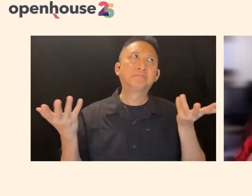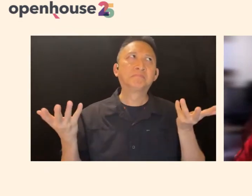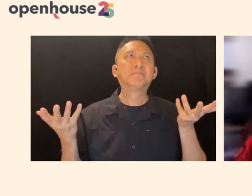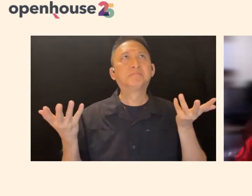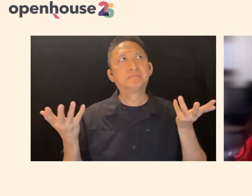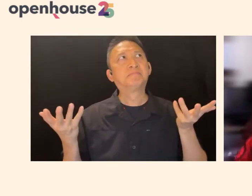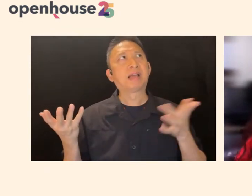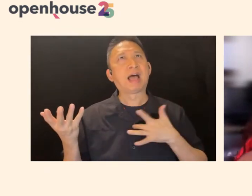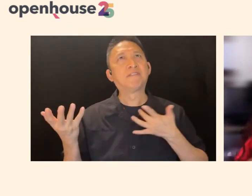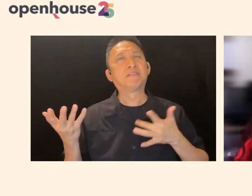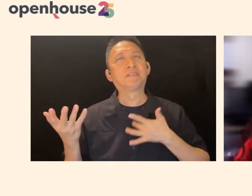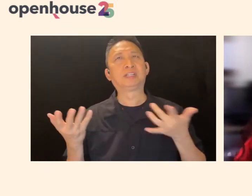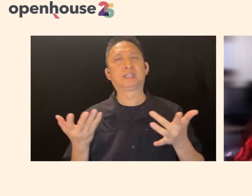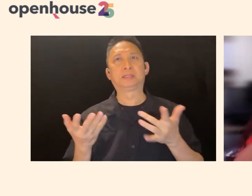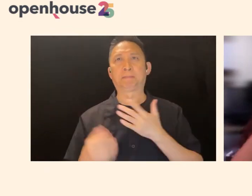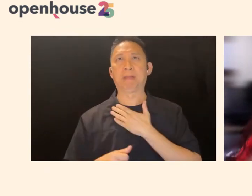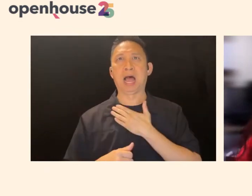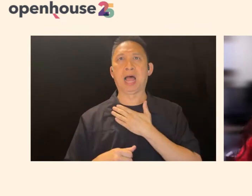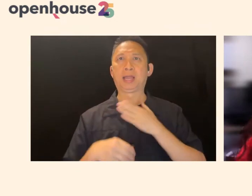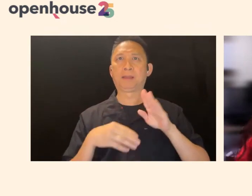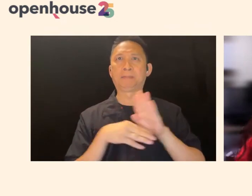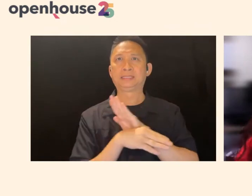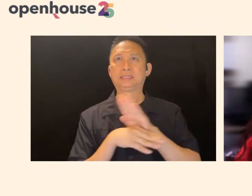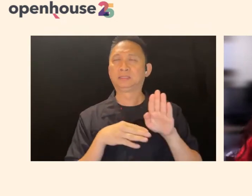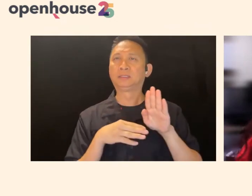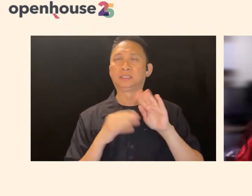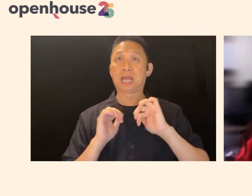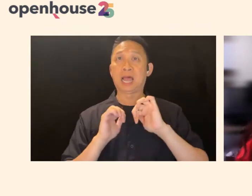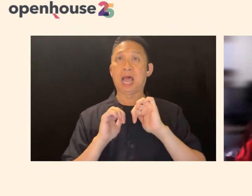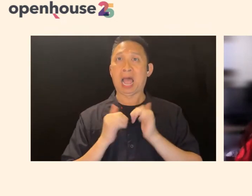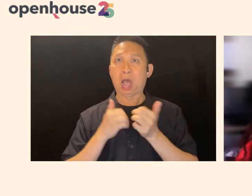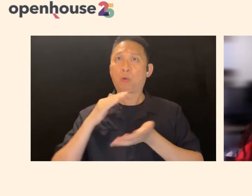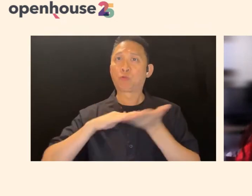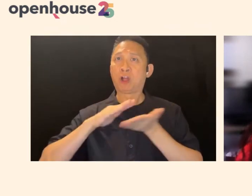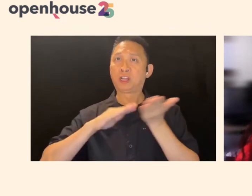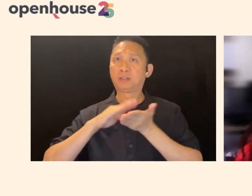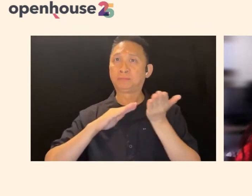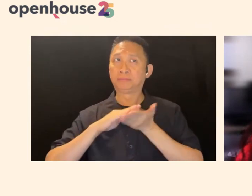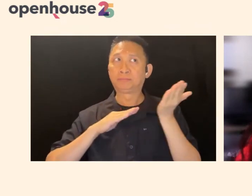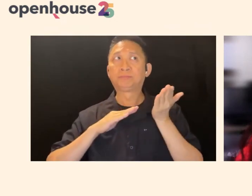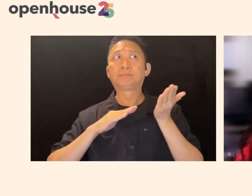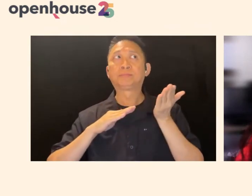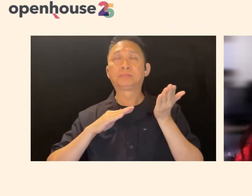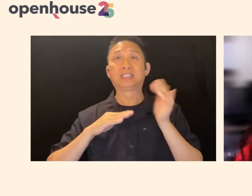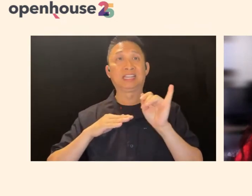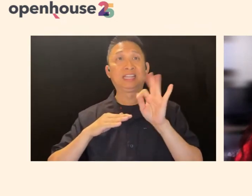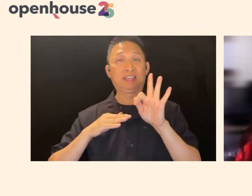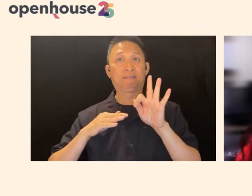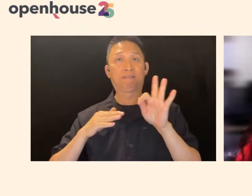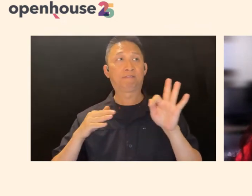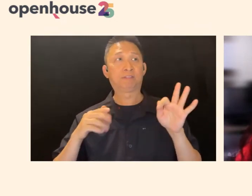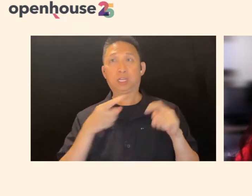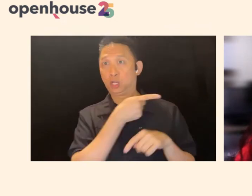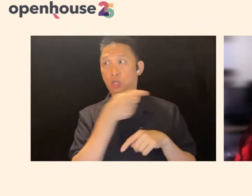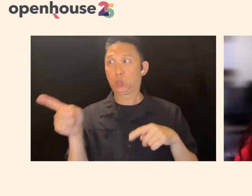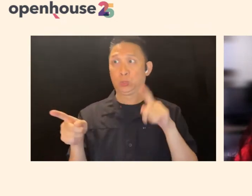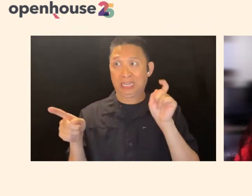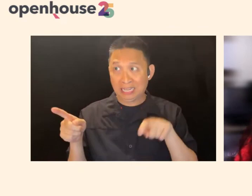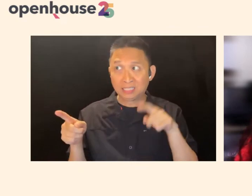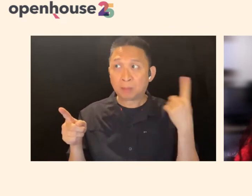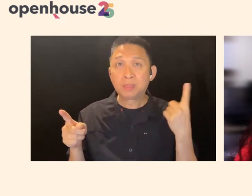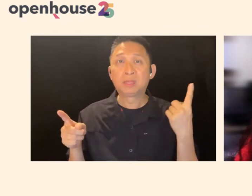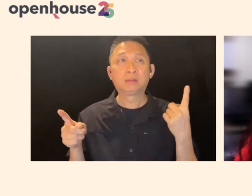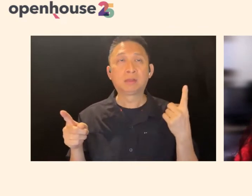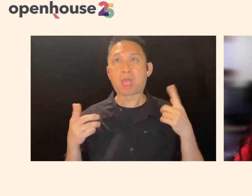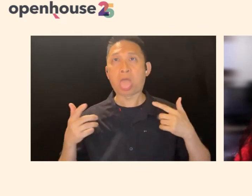the way that we operate is if there is something that you need that we are not providing, we will find a way to provide